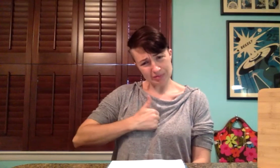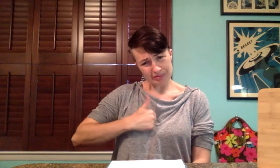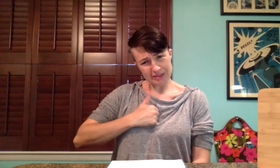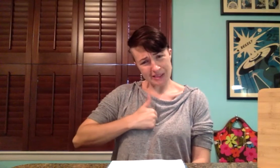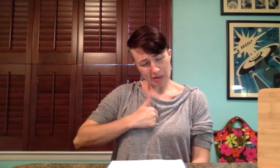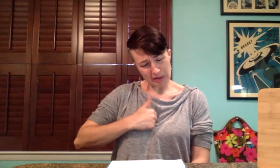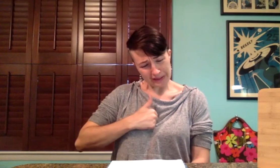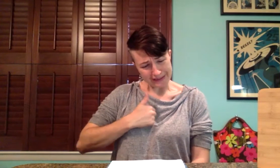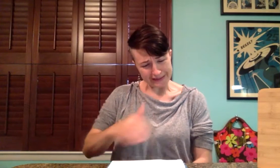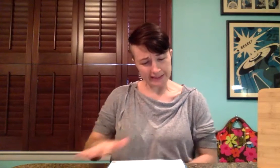oh, sorry.